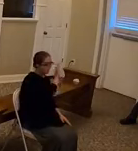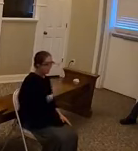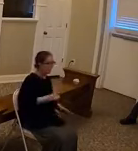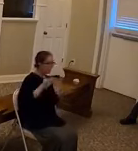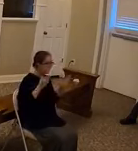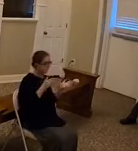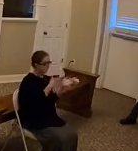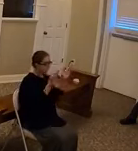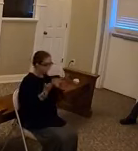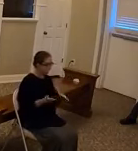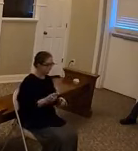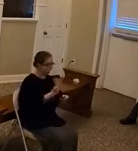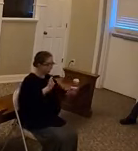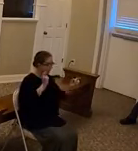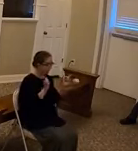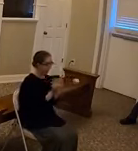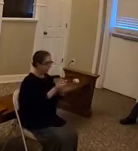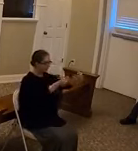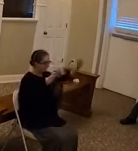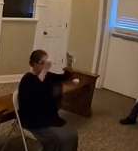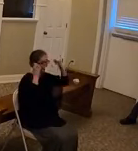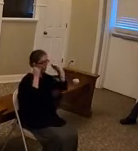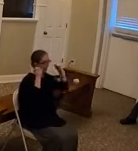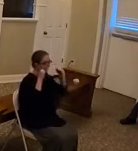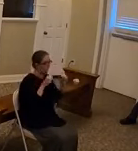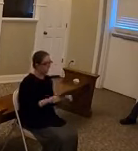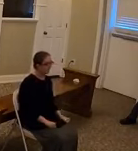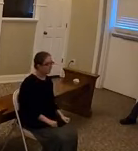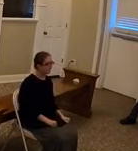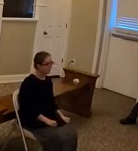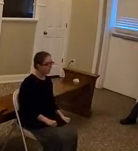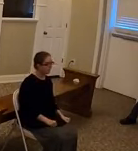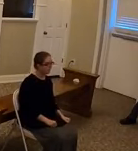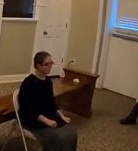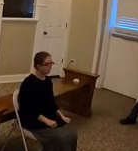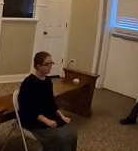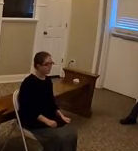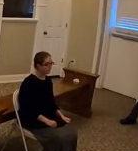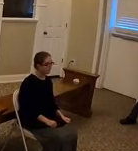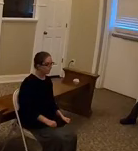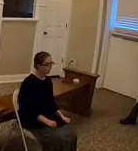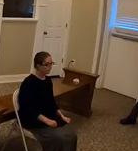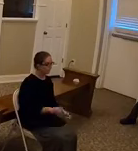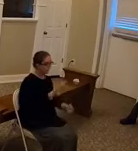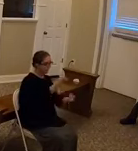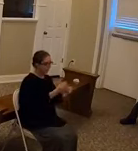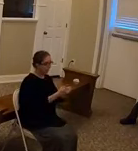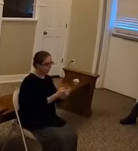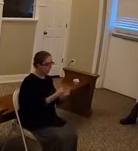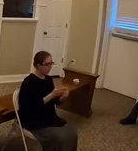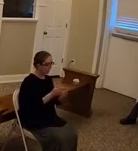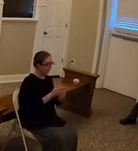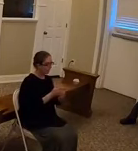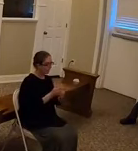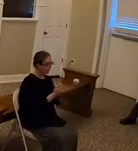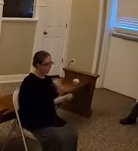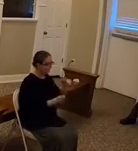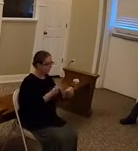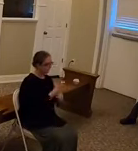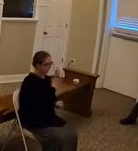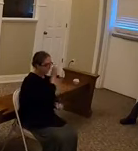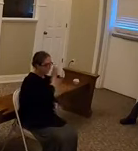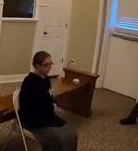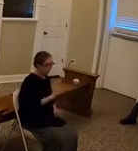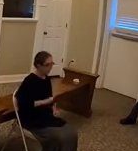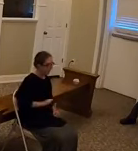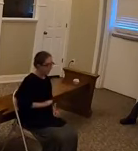died, became all powerful. The last few years that emperor had, he